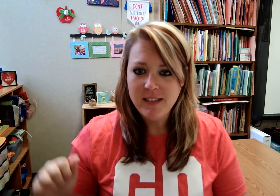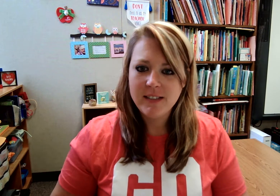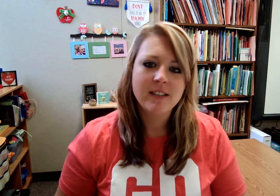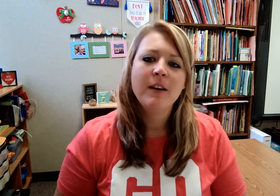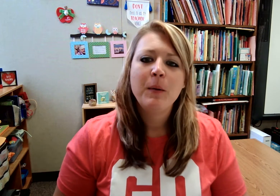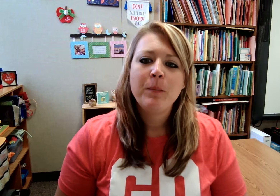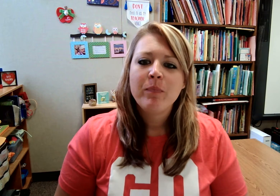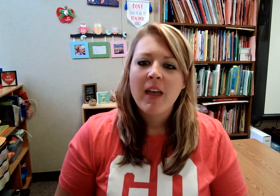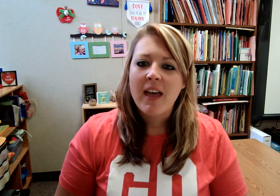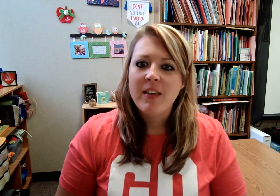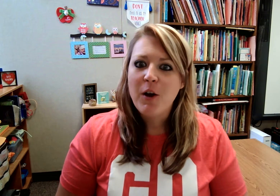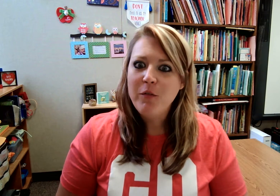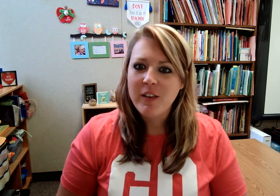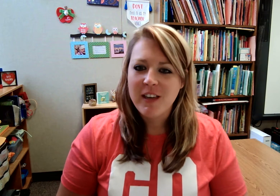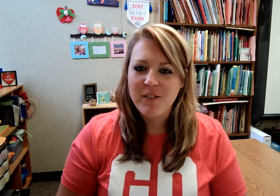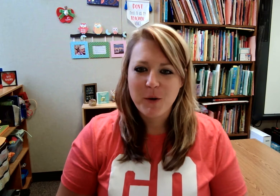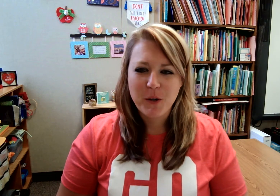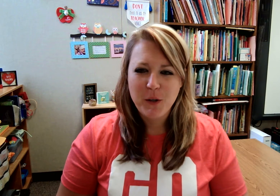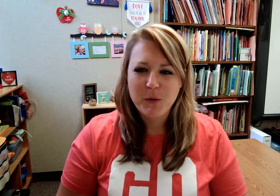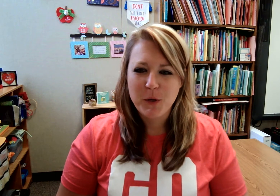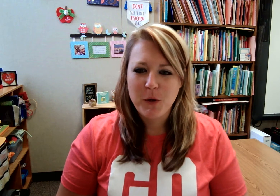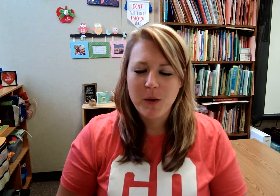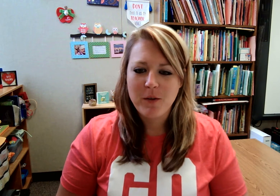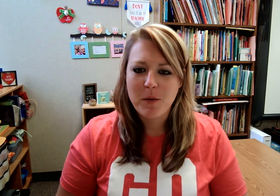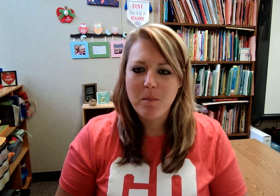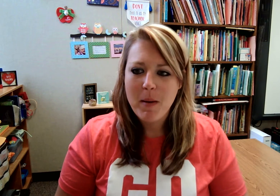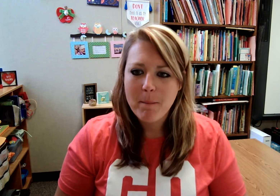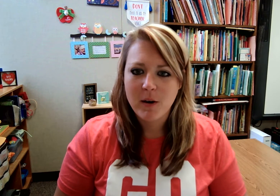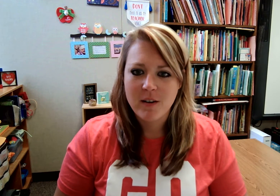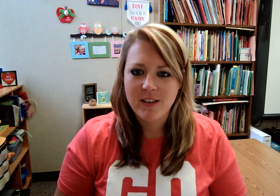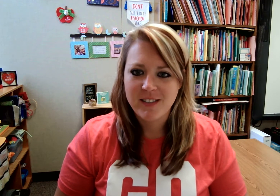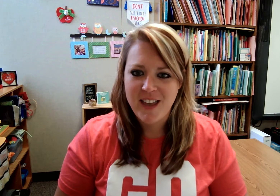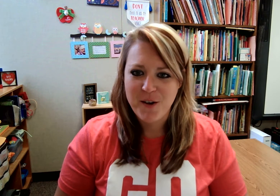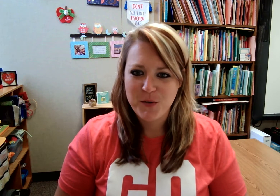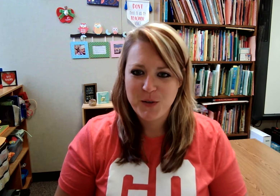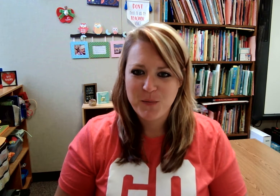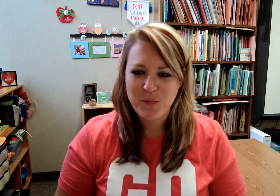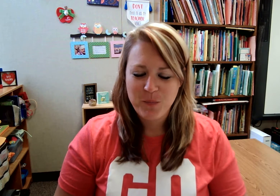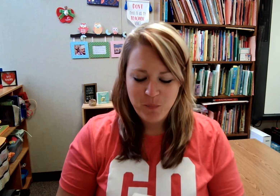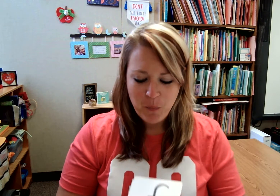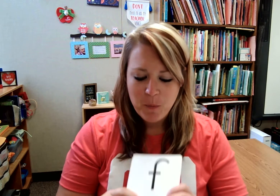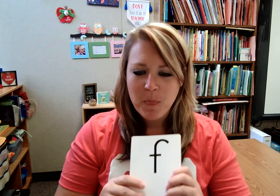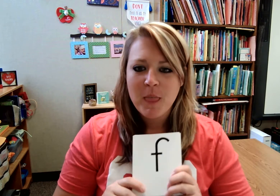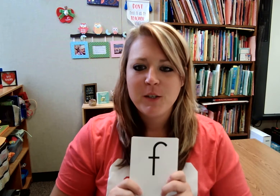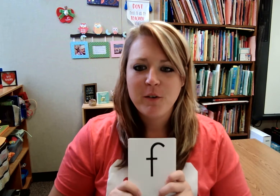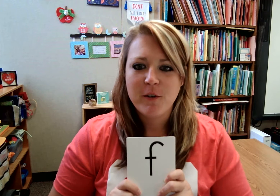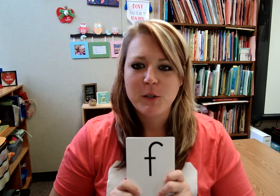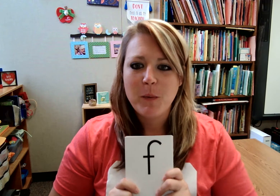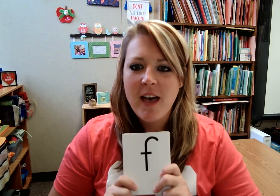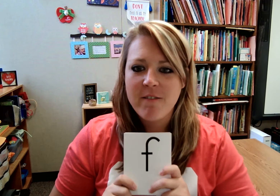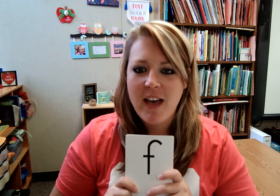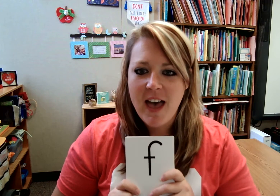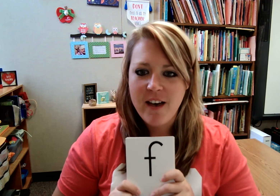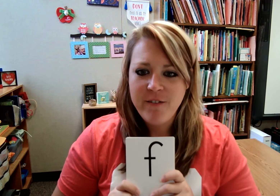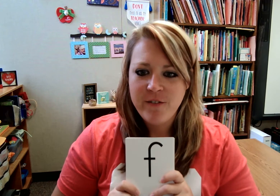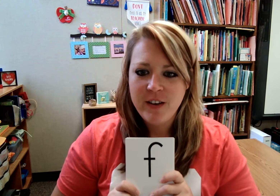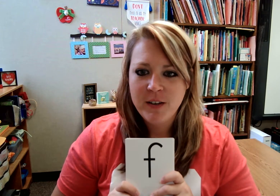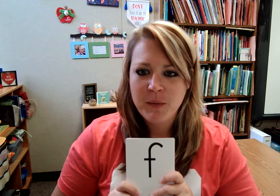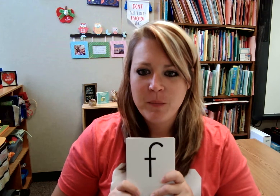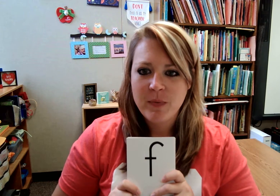hands, and then hopefully give you a clue so you can remember the sound. So first we have F. The